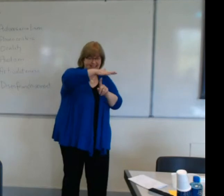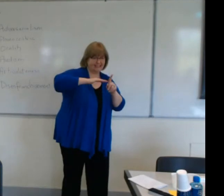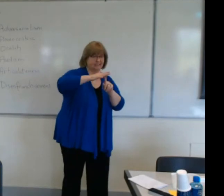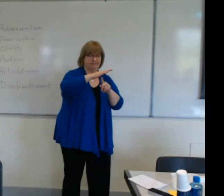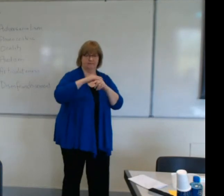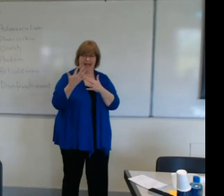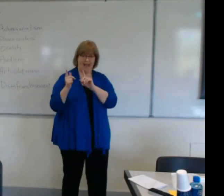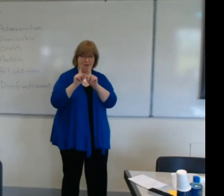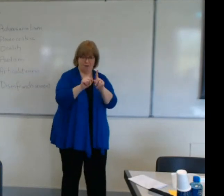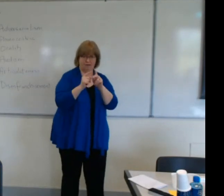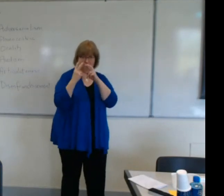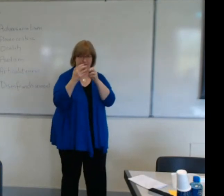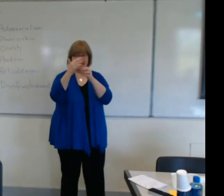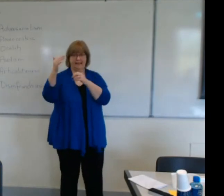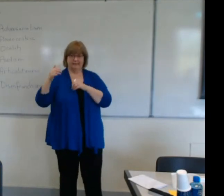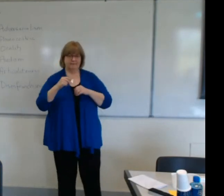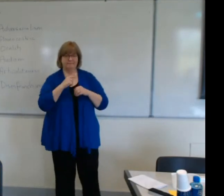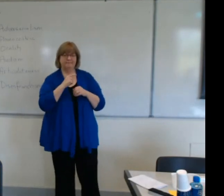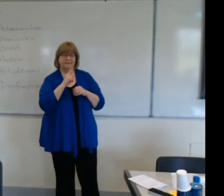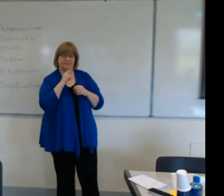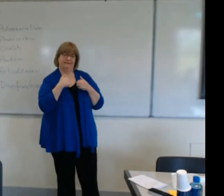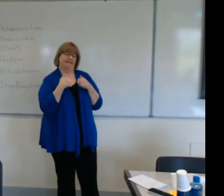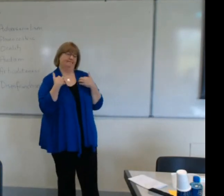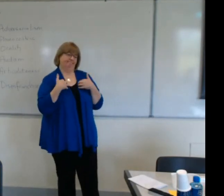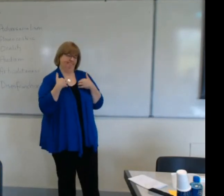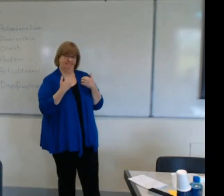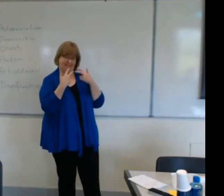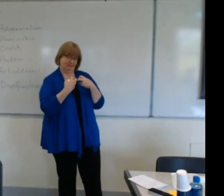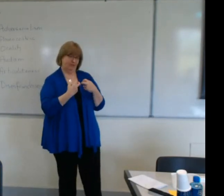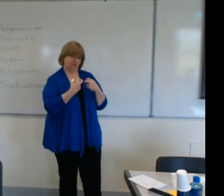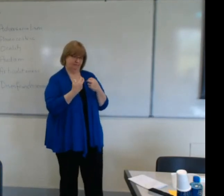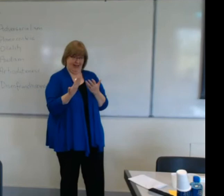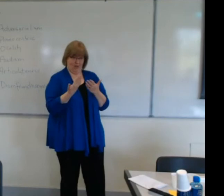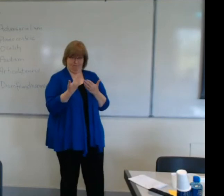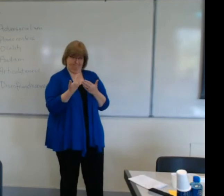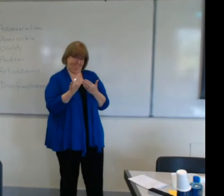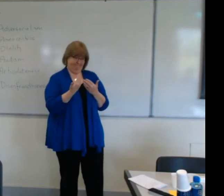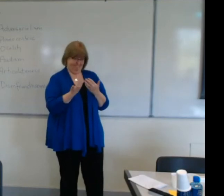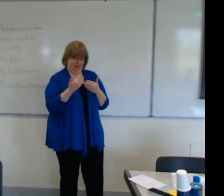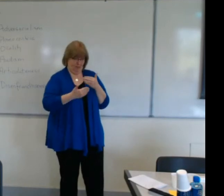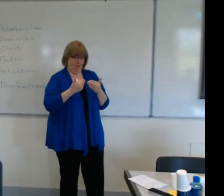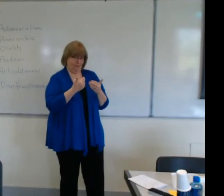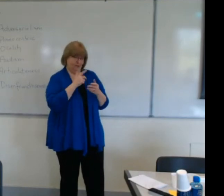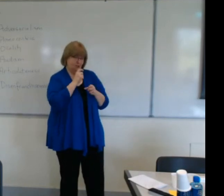deaf and hearing interpreters work alongside each other. And so we are looking at that research. So the interest that I